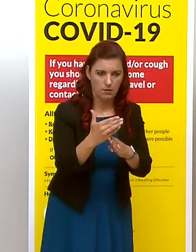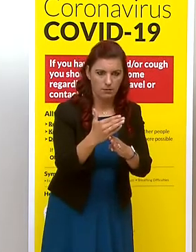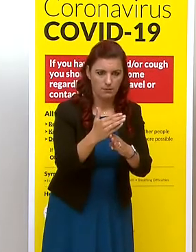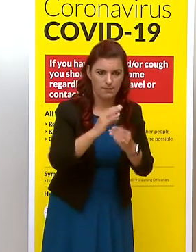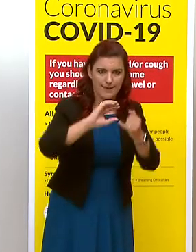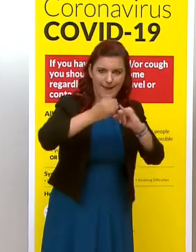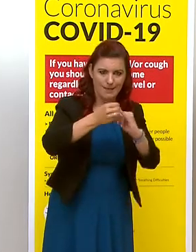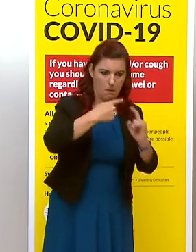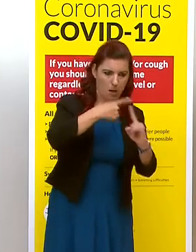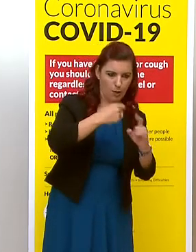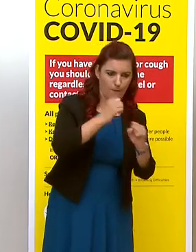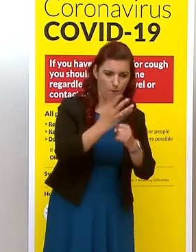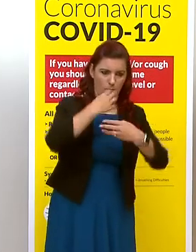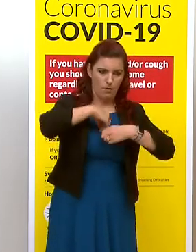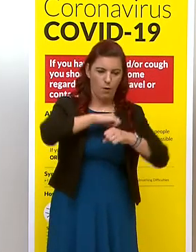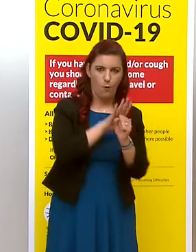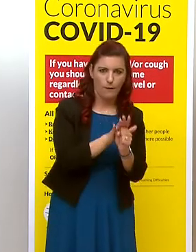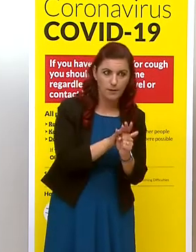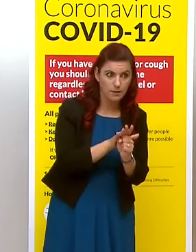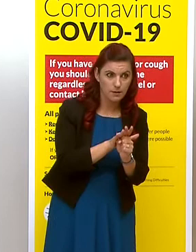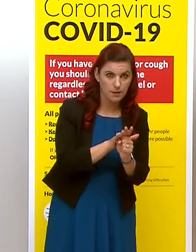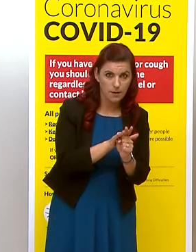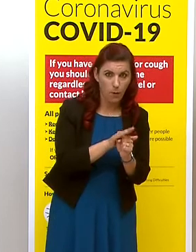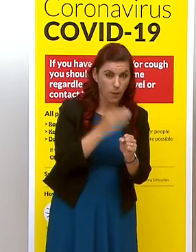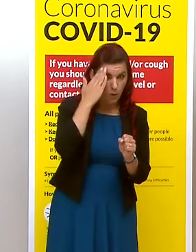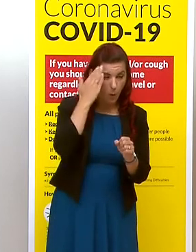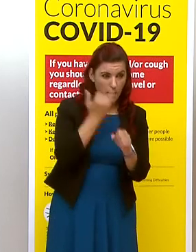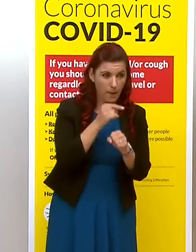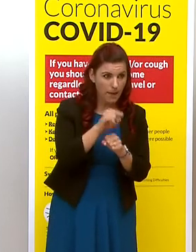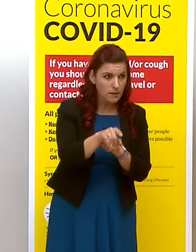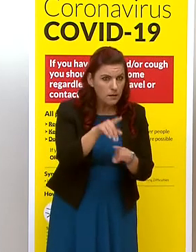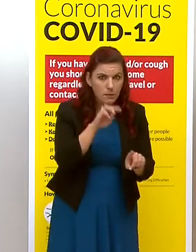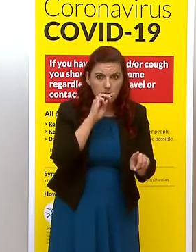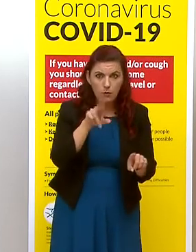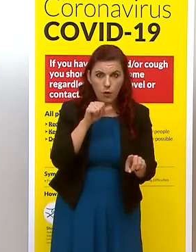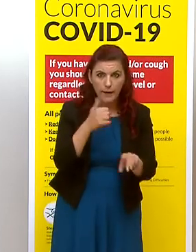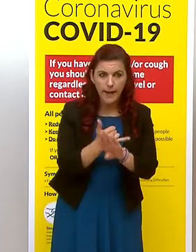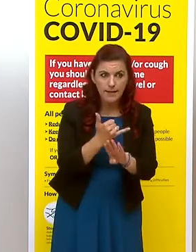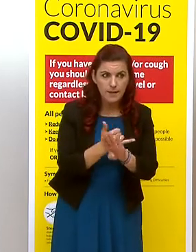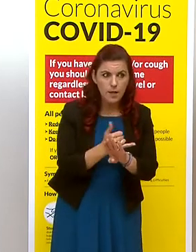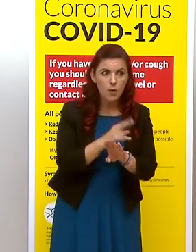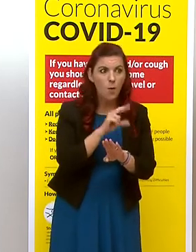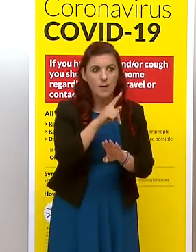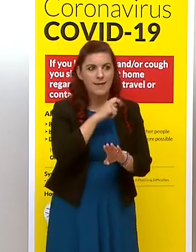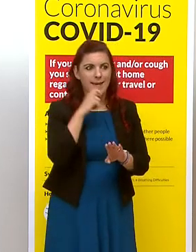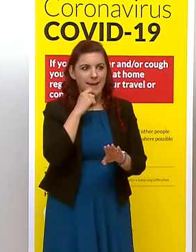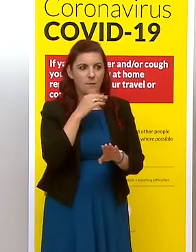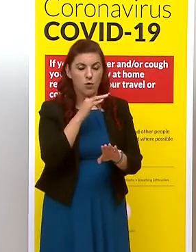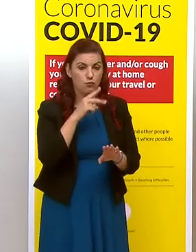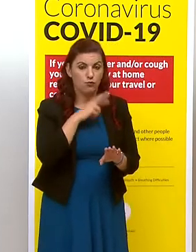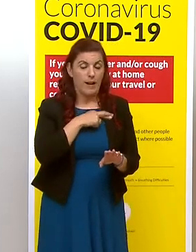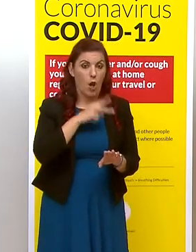Not that I'm aware of, but I'd need to check that because in that particular facility, but no, not that I'm